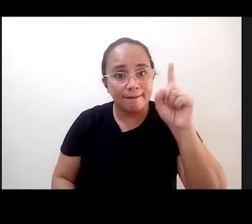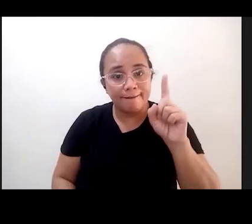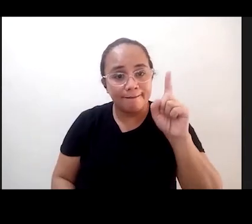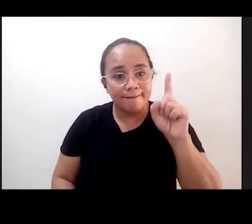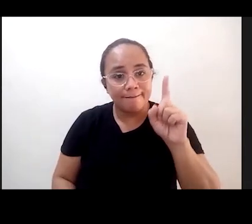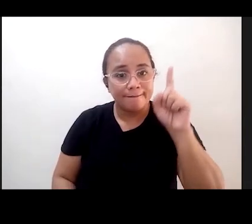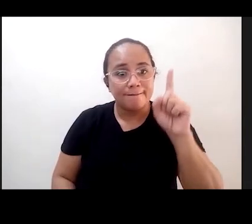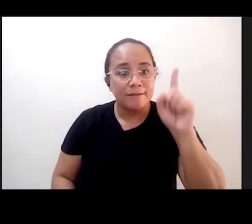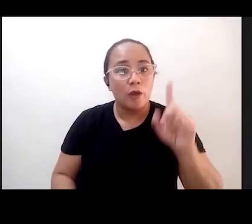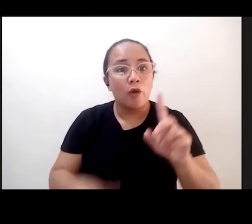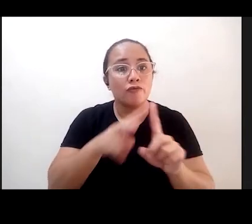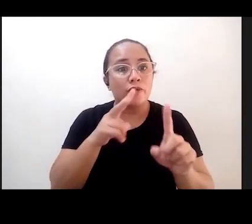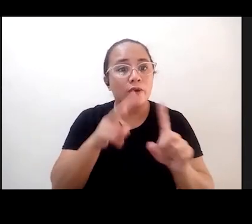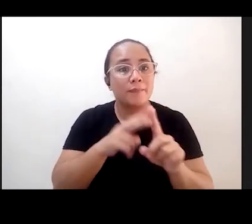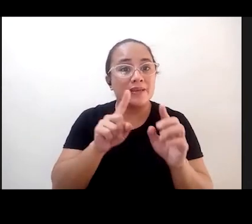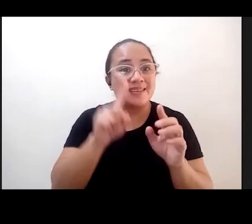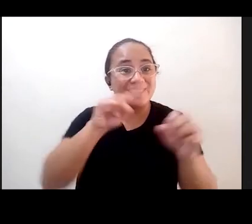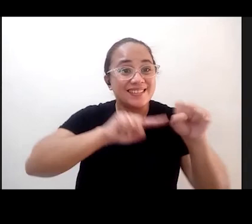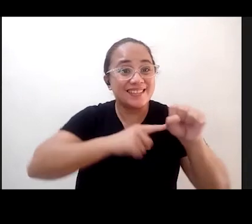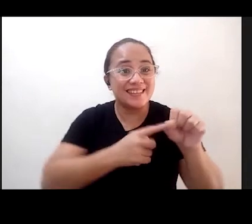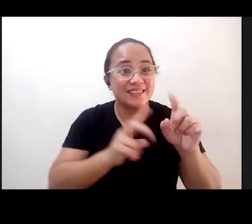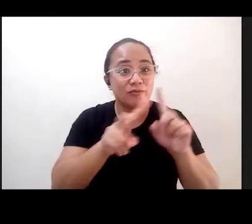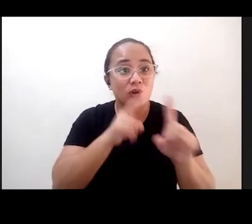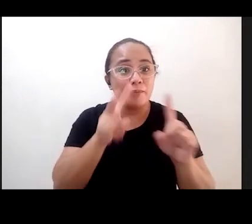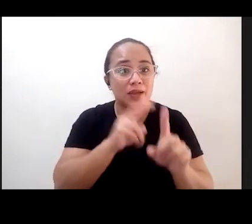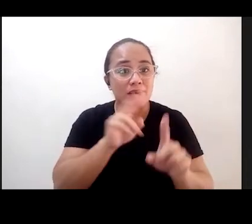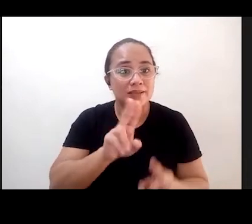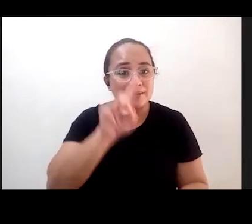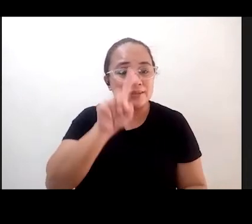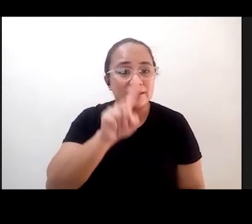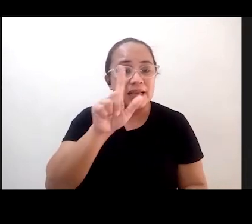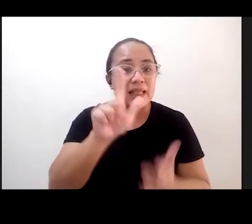vocabulary, the beginning of the vocabulary in lesson 3?